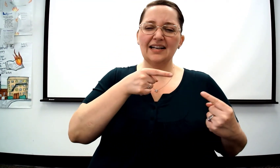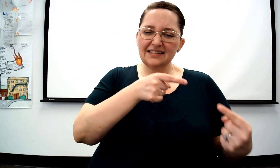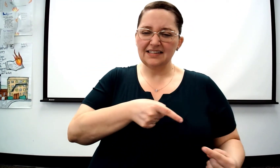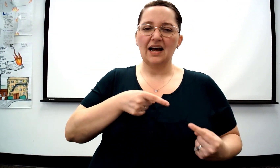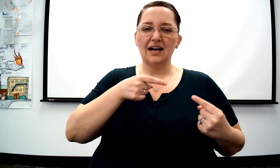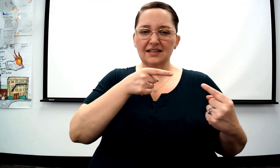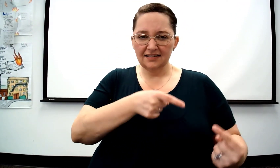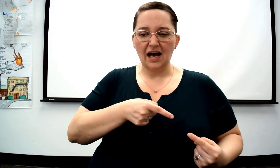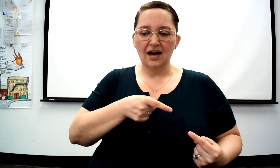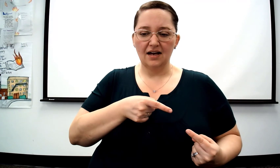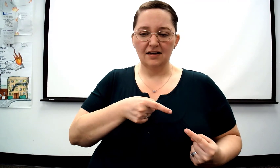Struggle.